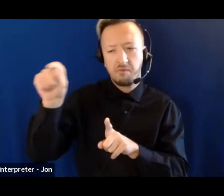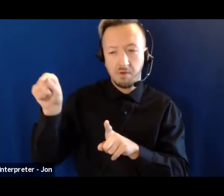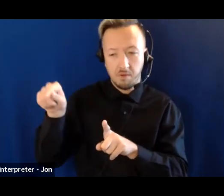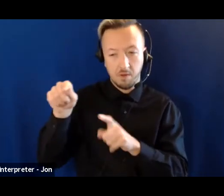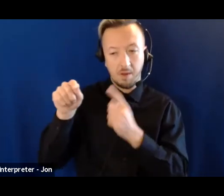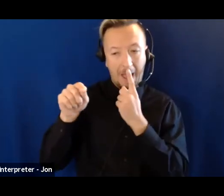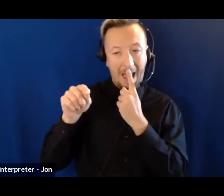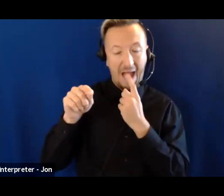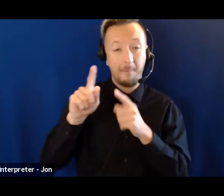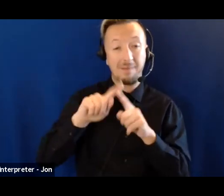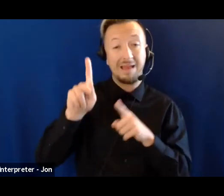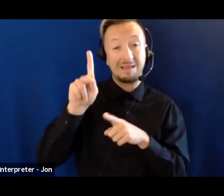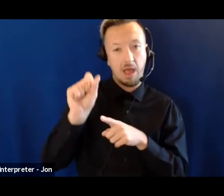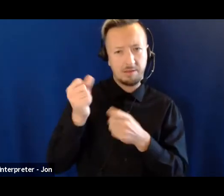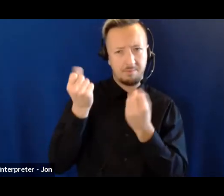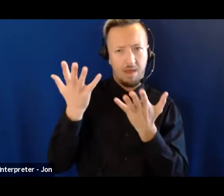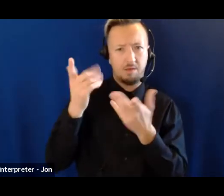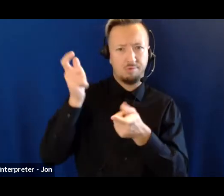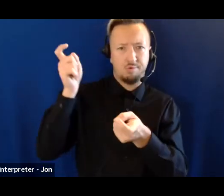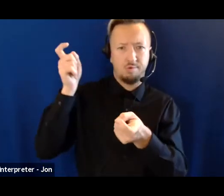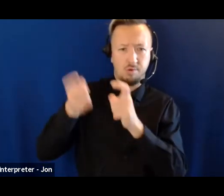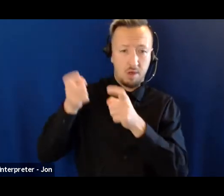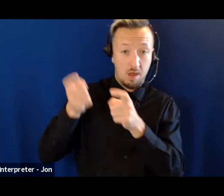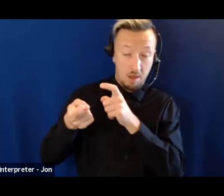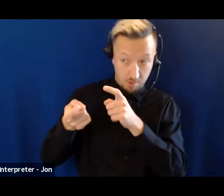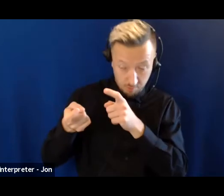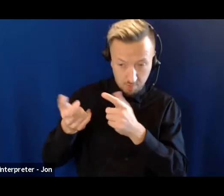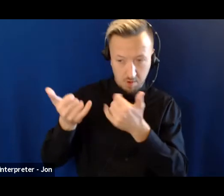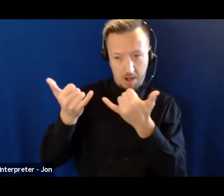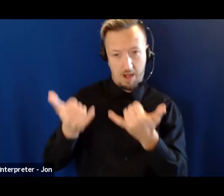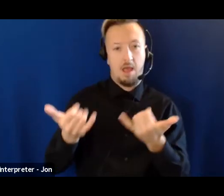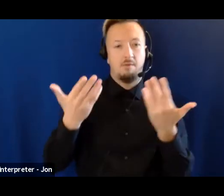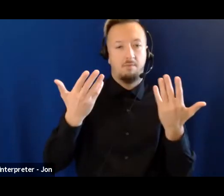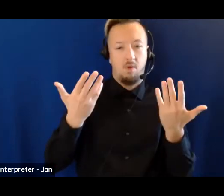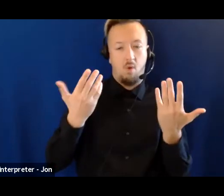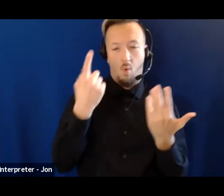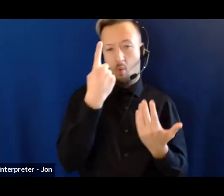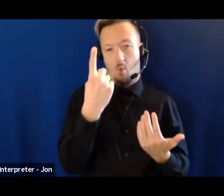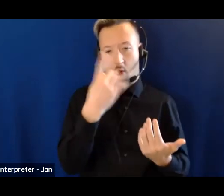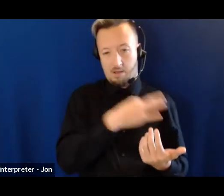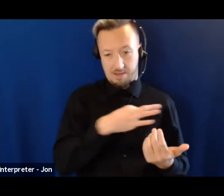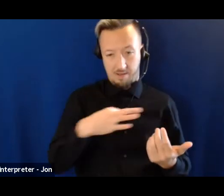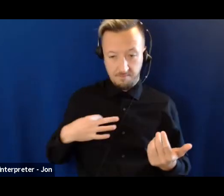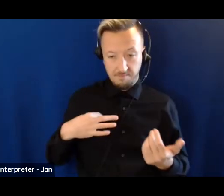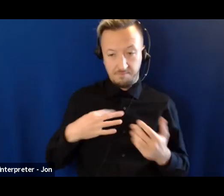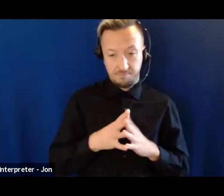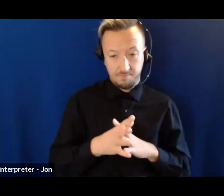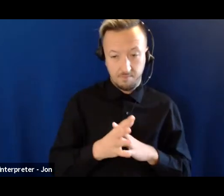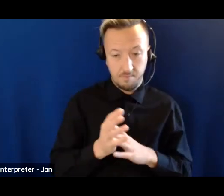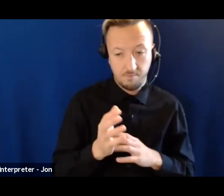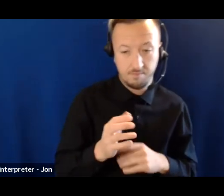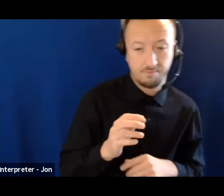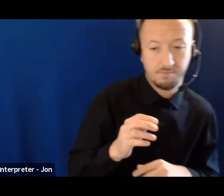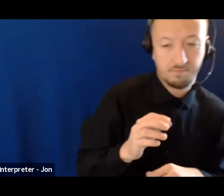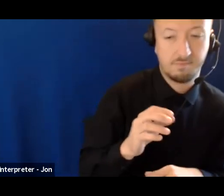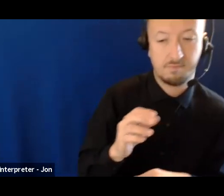in Kansas. And so that's where we are now with just one staff person. So I kind of come from